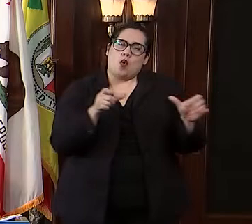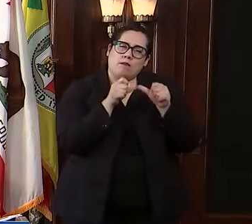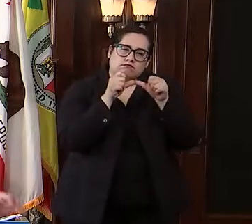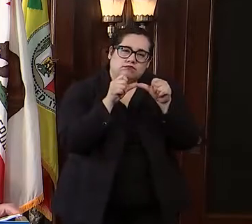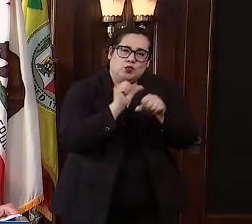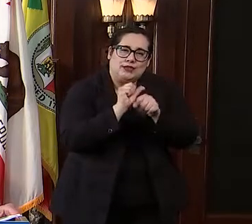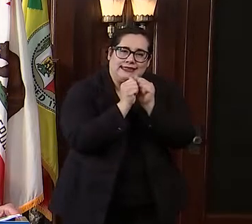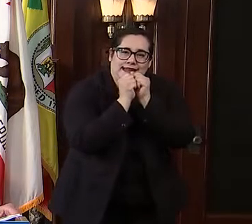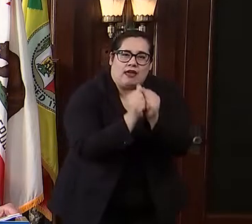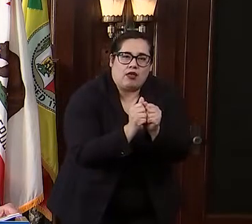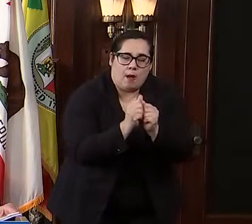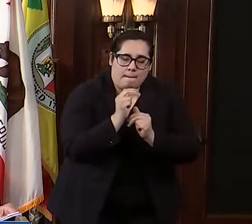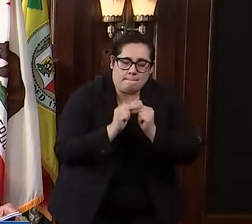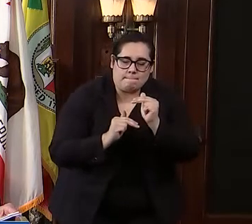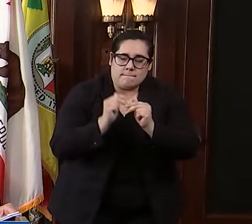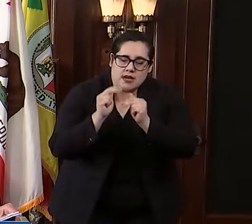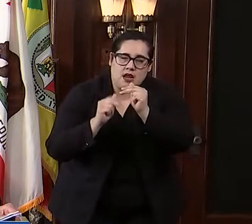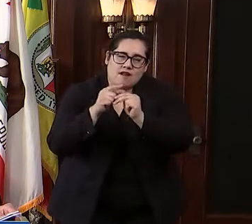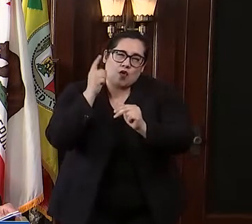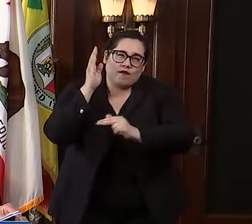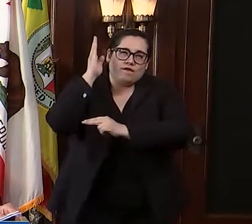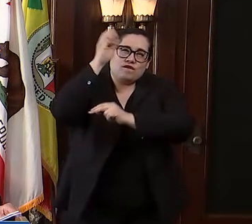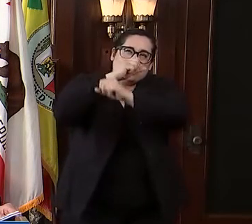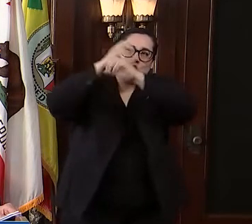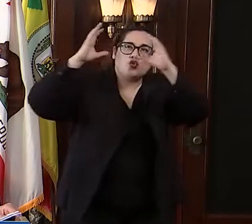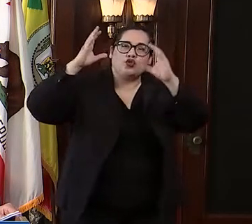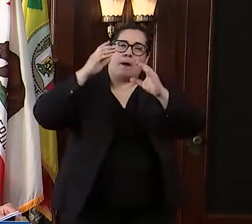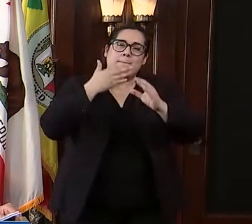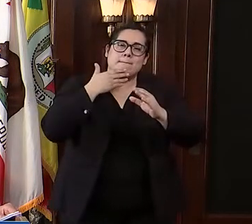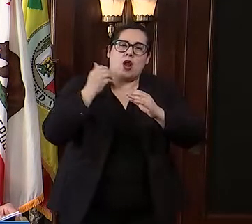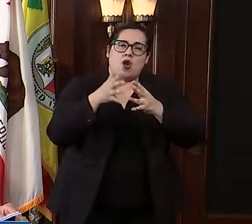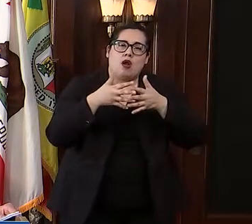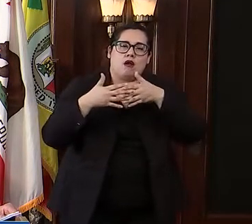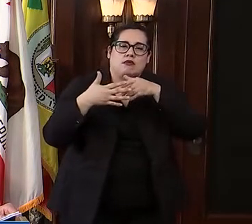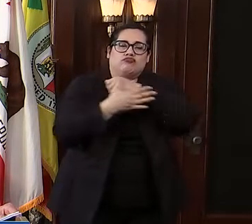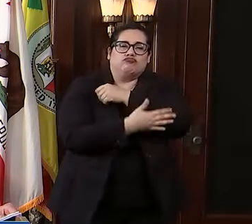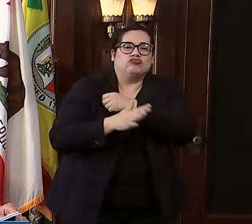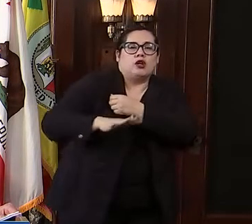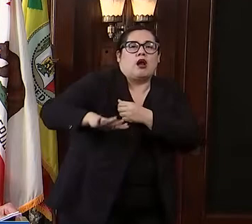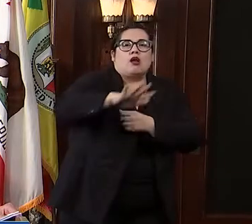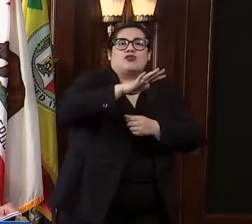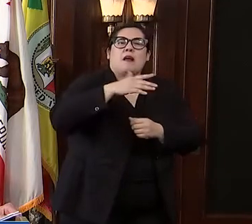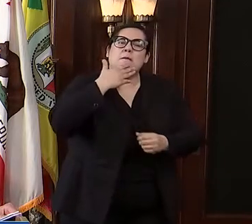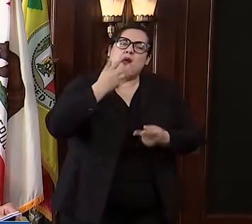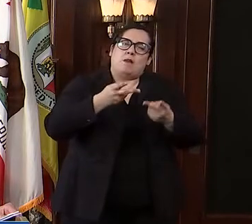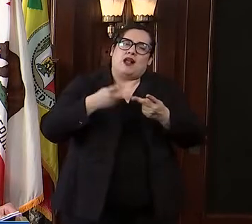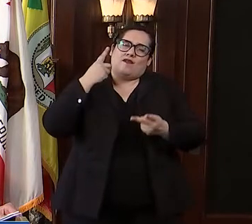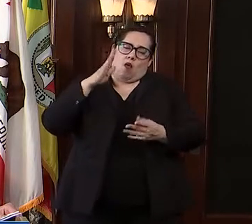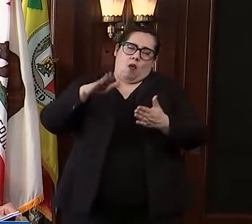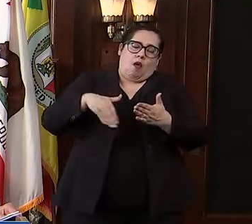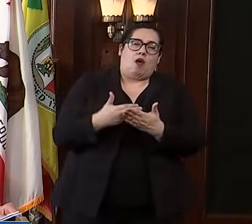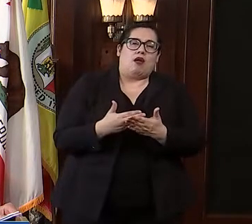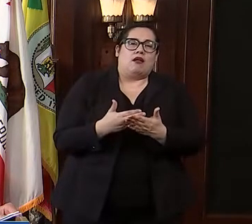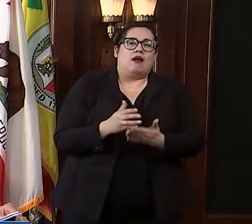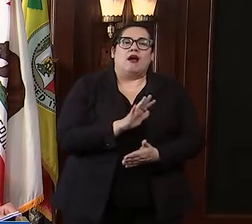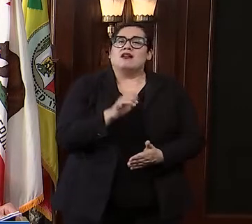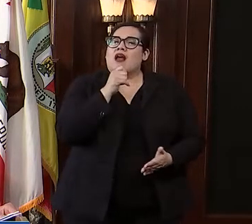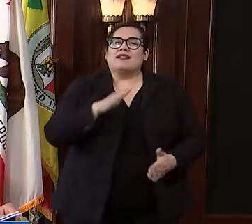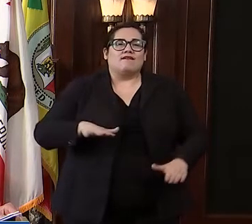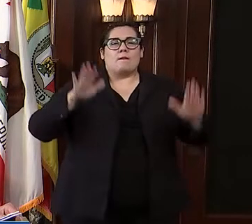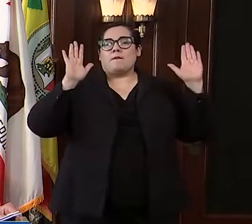together to build that better tomorrow, that better nation, and that better place for us all. Let's not let